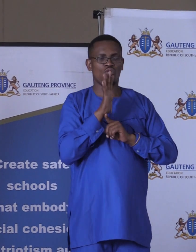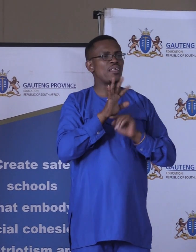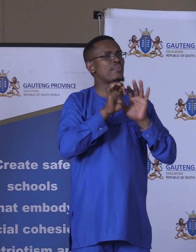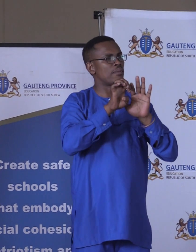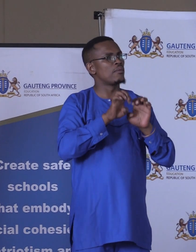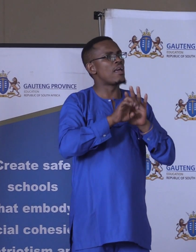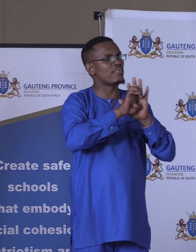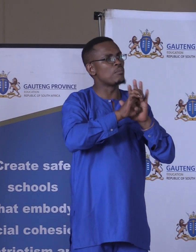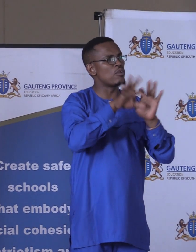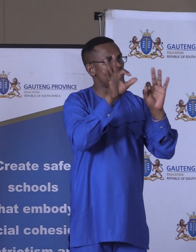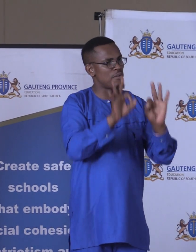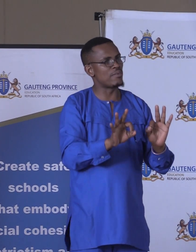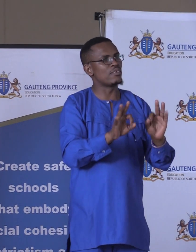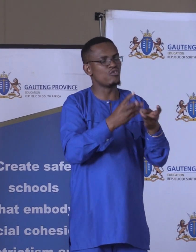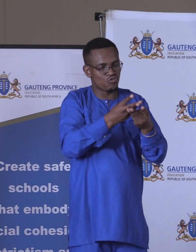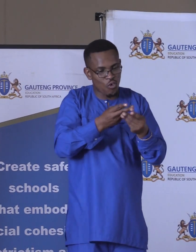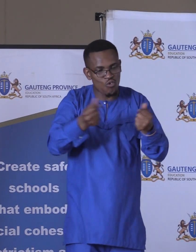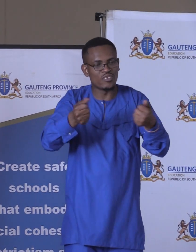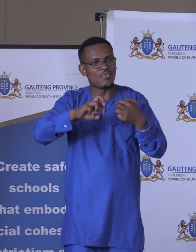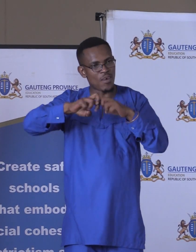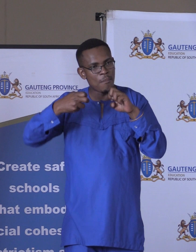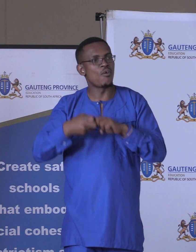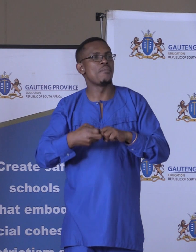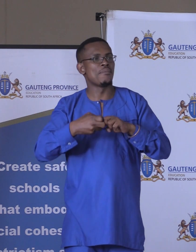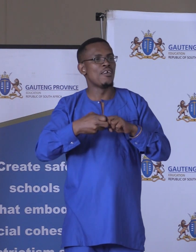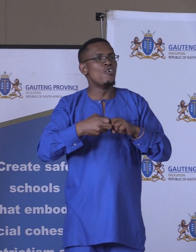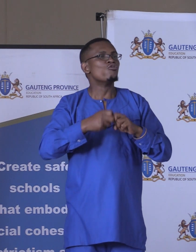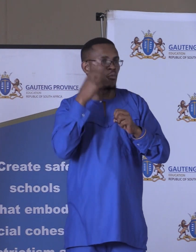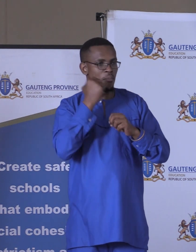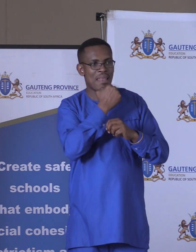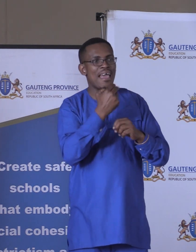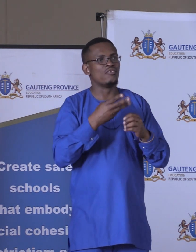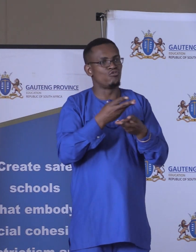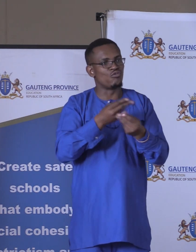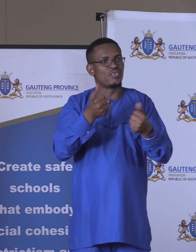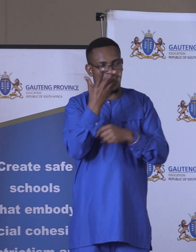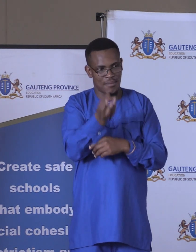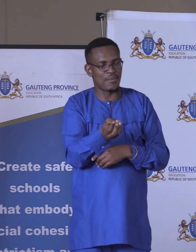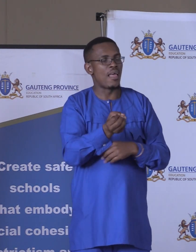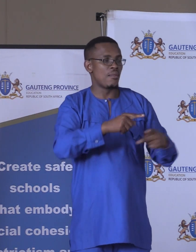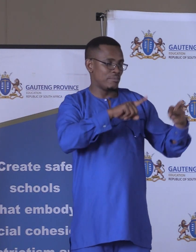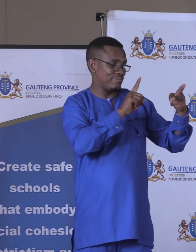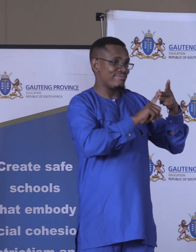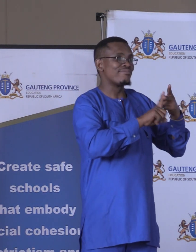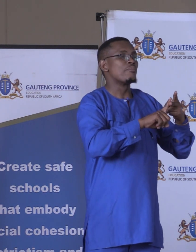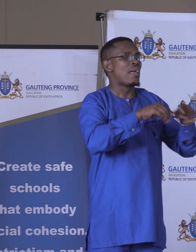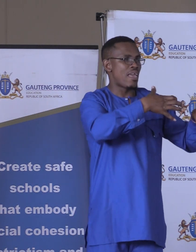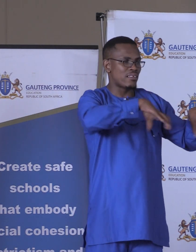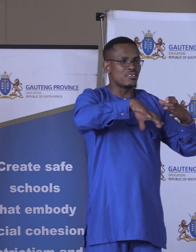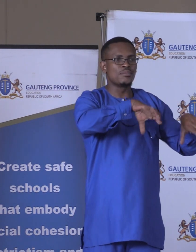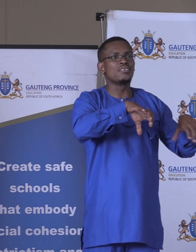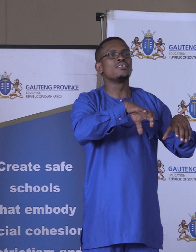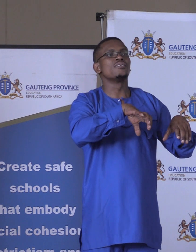made a solution of a problem for the blind. Moving on, we have the second learner activity,